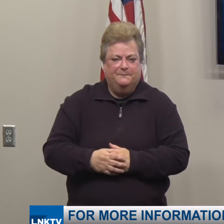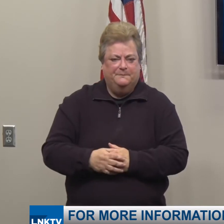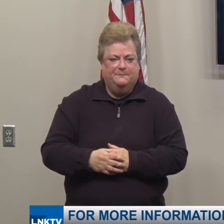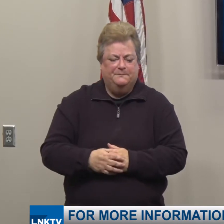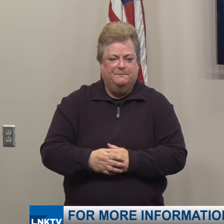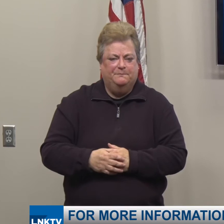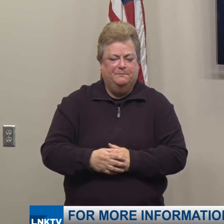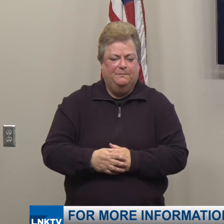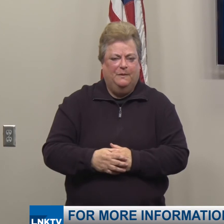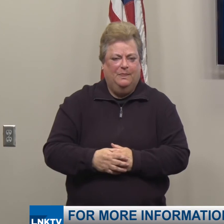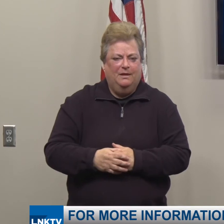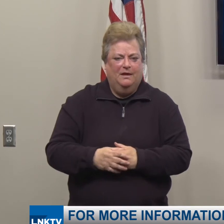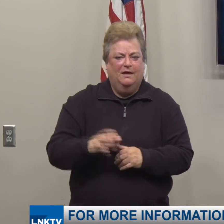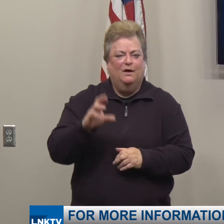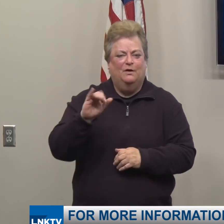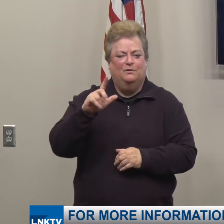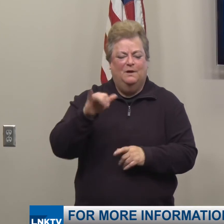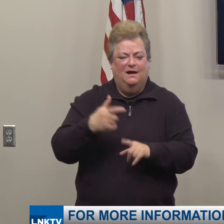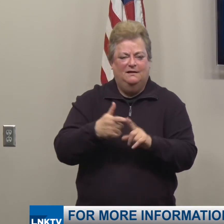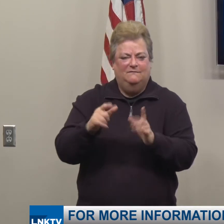Director Lopez, do you have